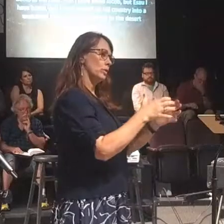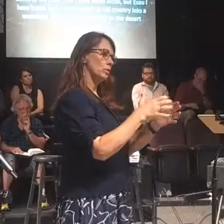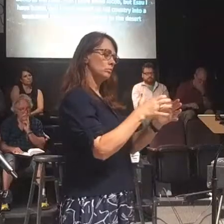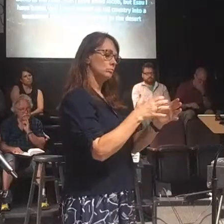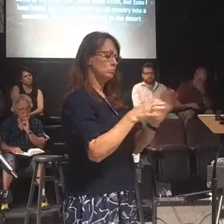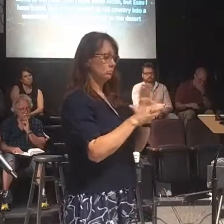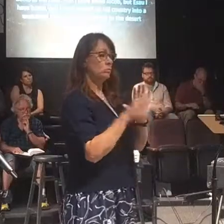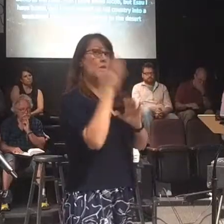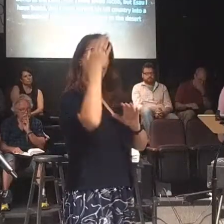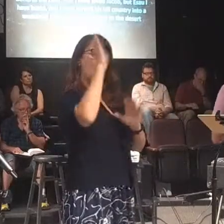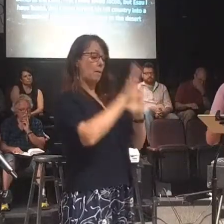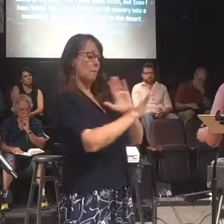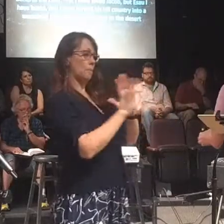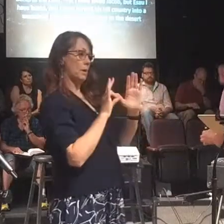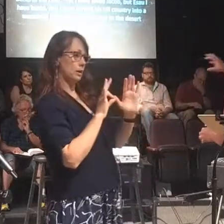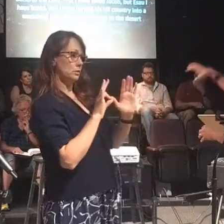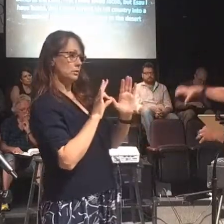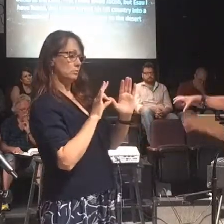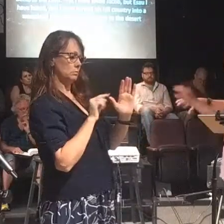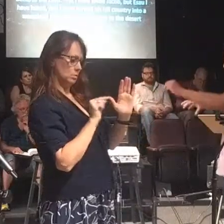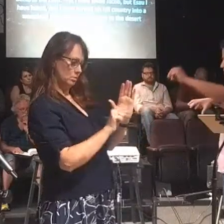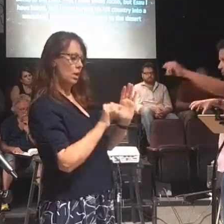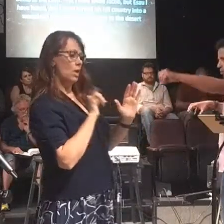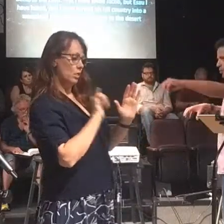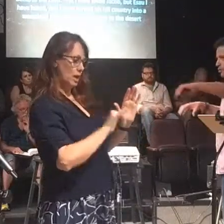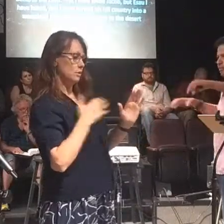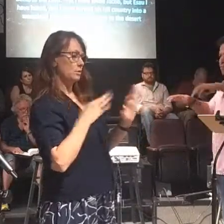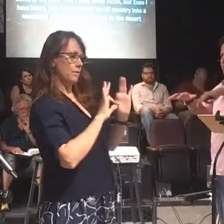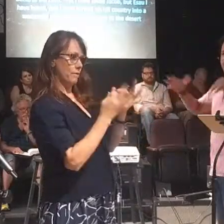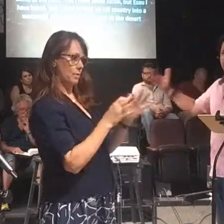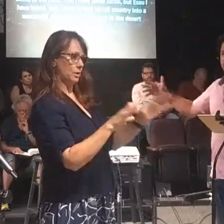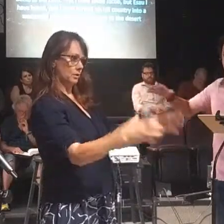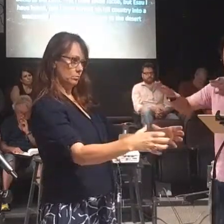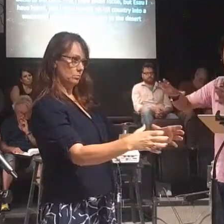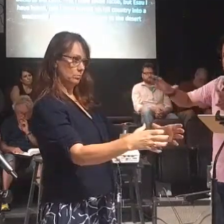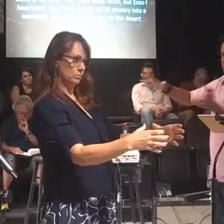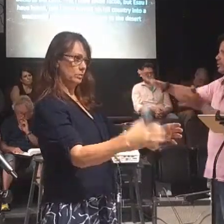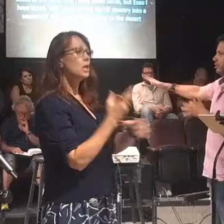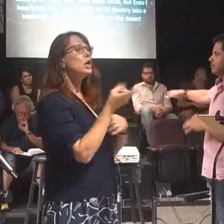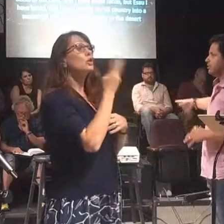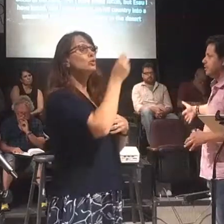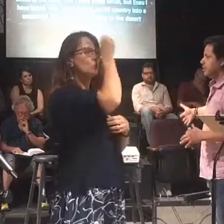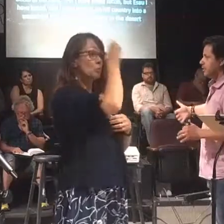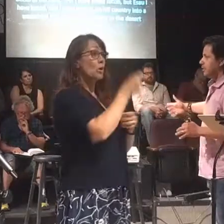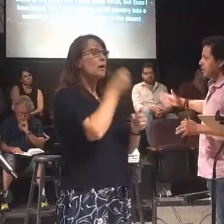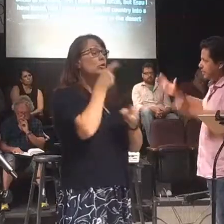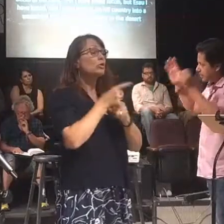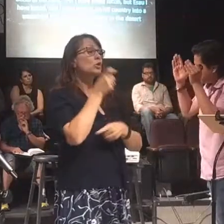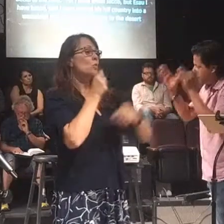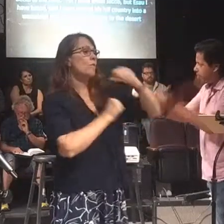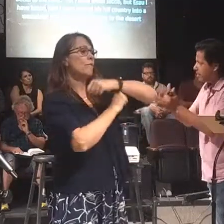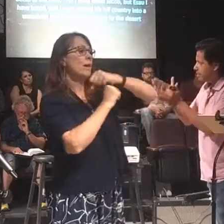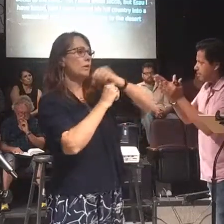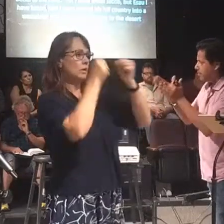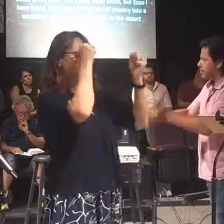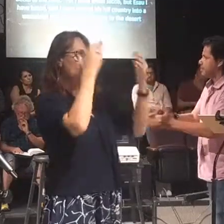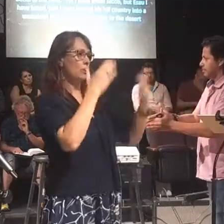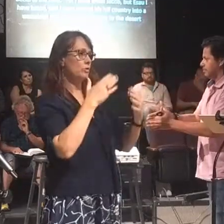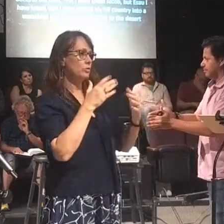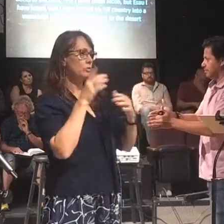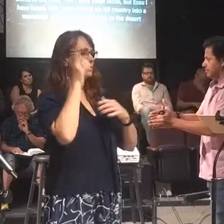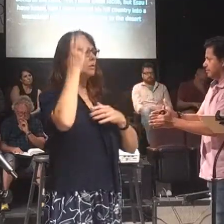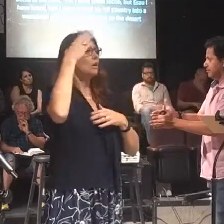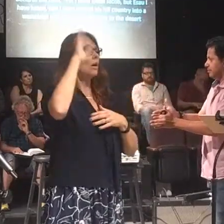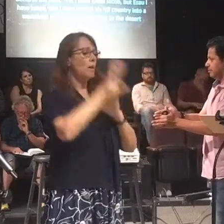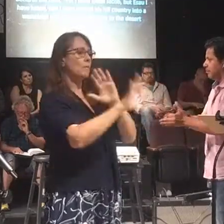as a clan. And between two brothers who were sort of the forefathers of these nations, he picked this one